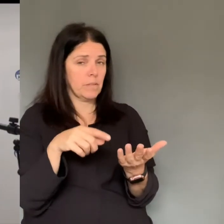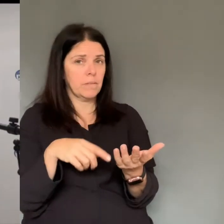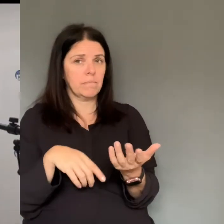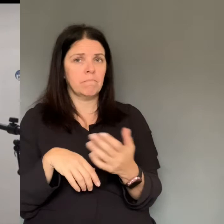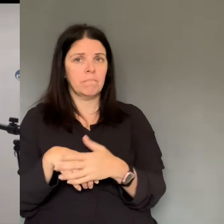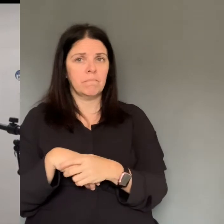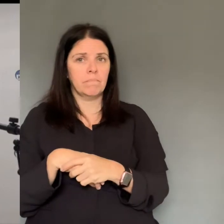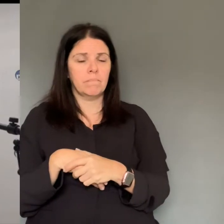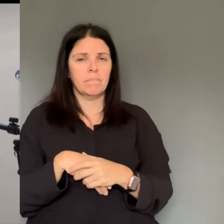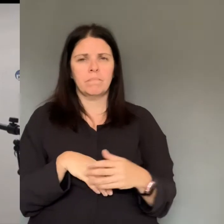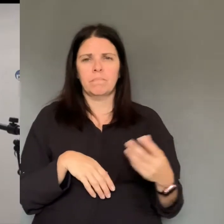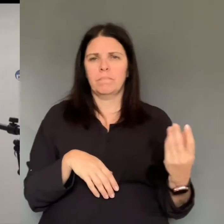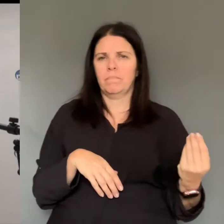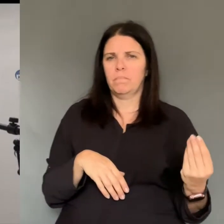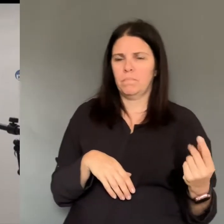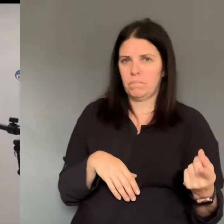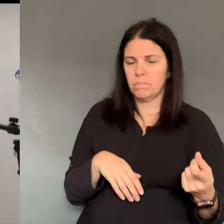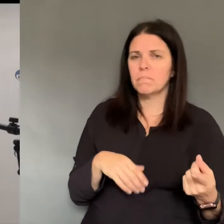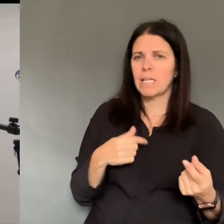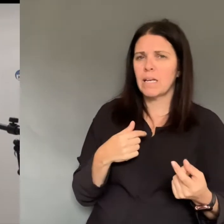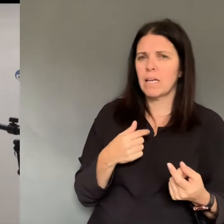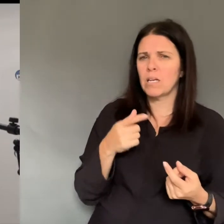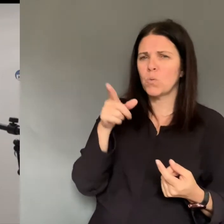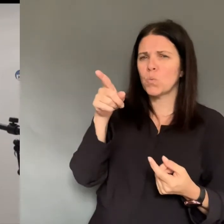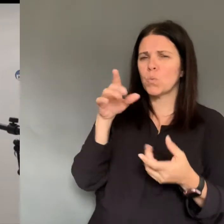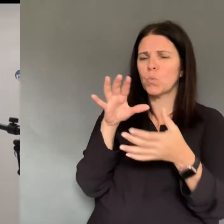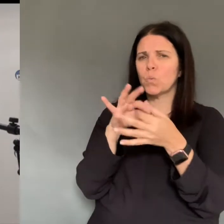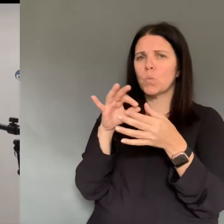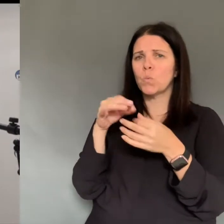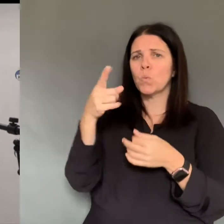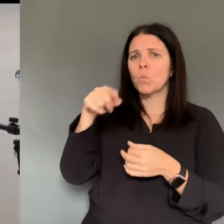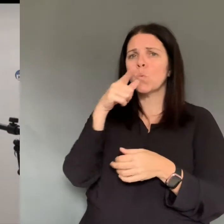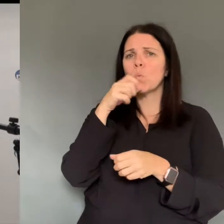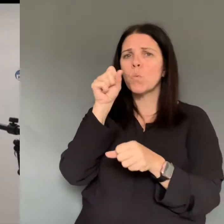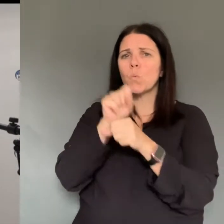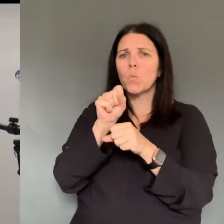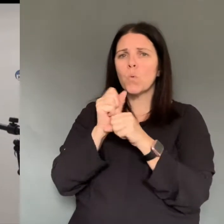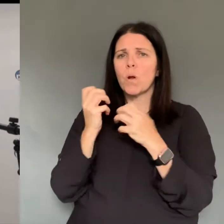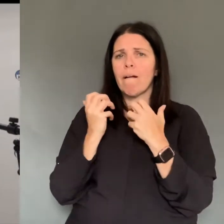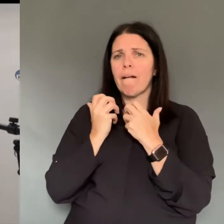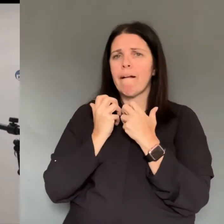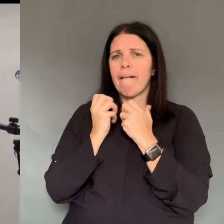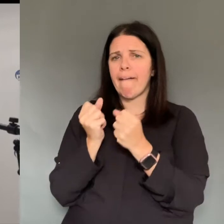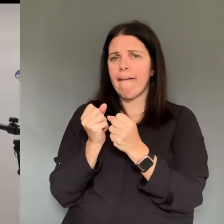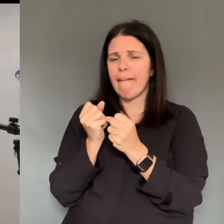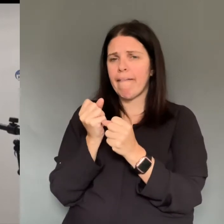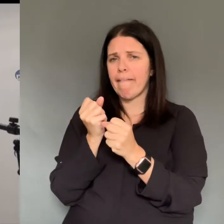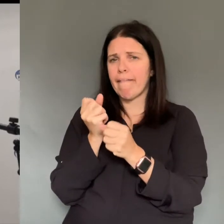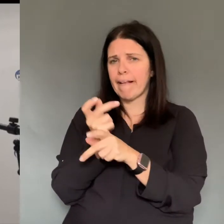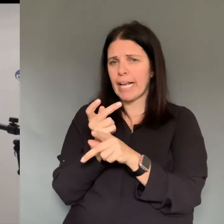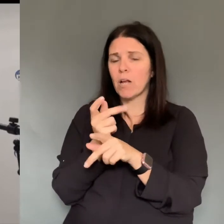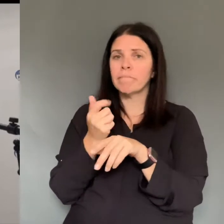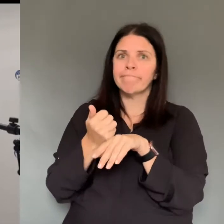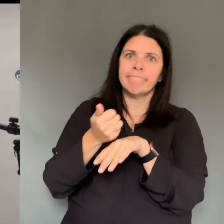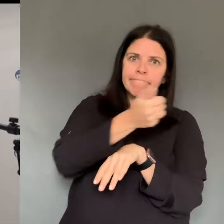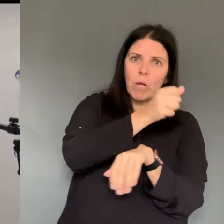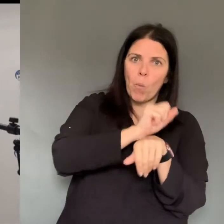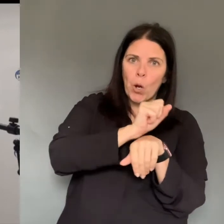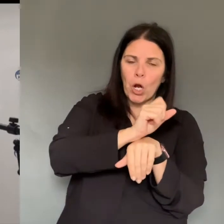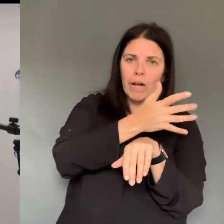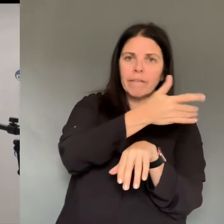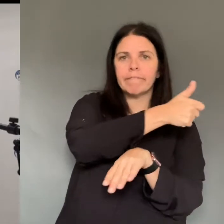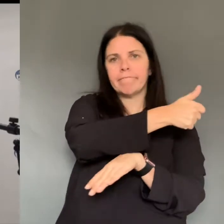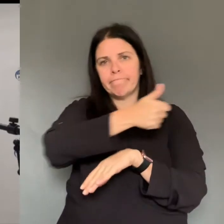And I think we should be treating this issue as affecting everyone. And when we're talking about Michigan